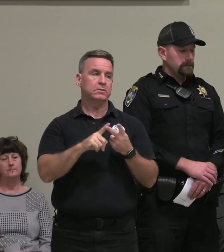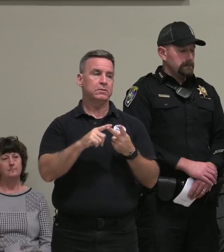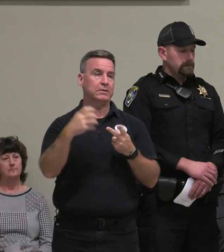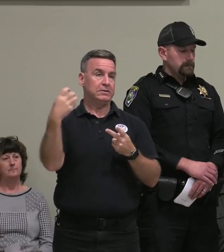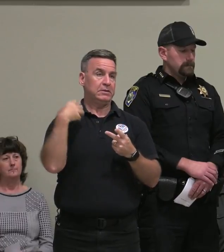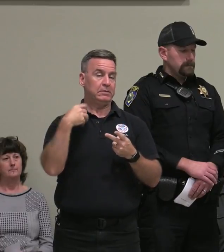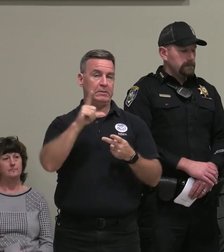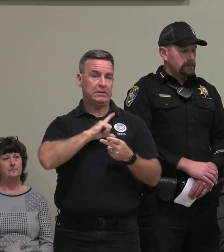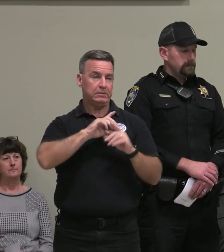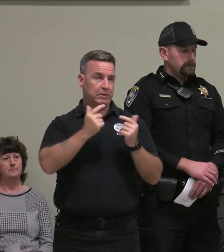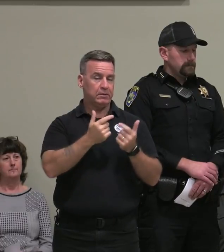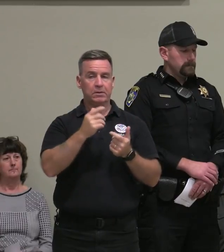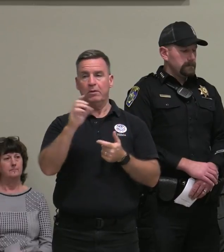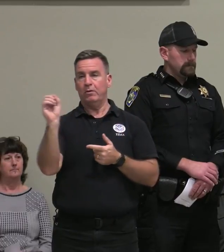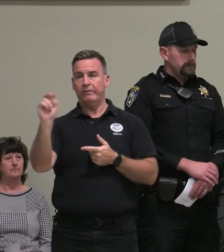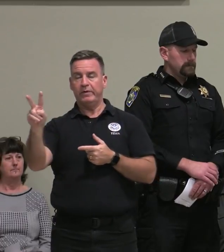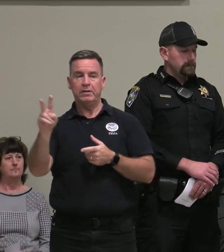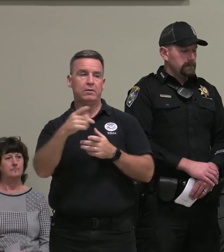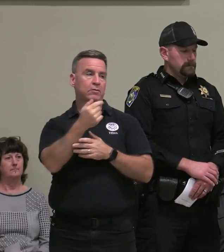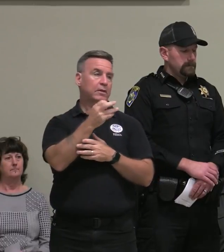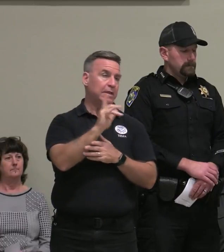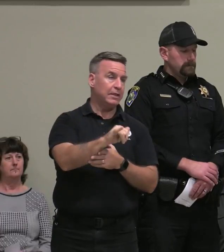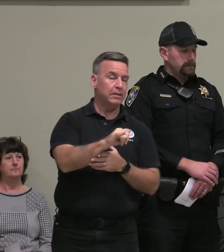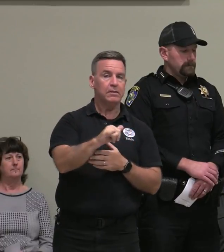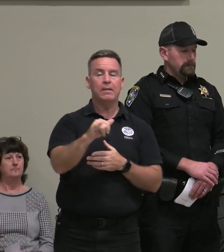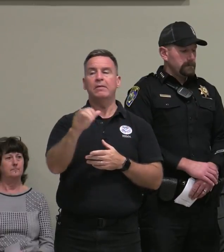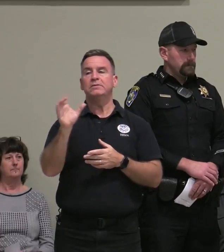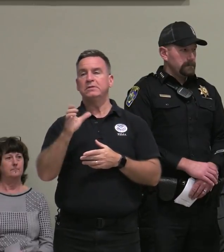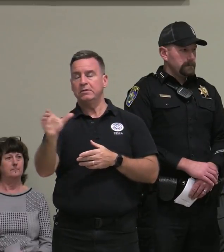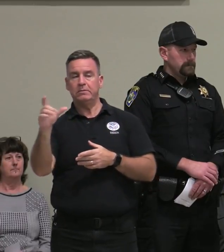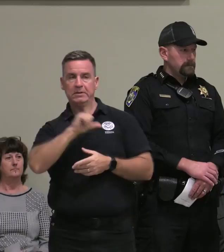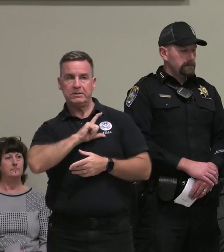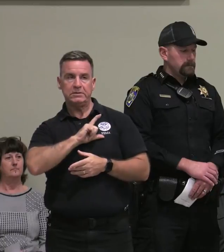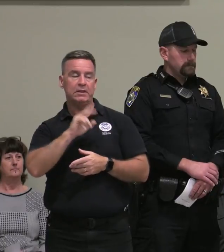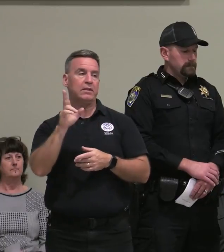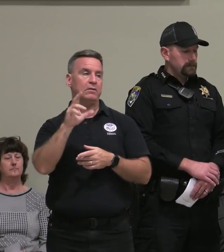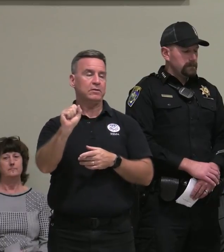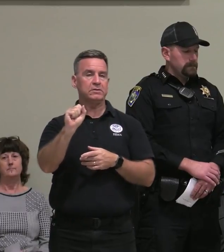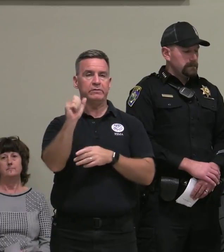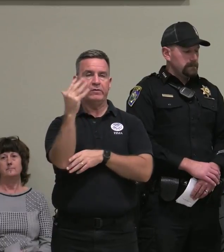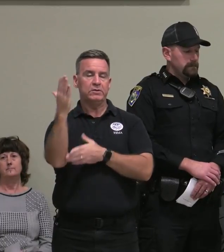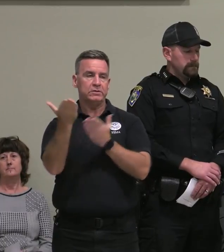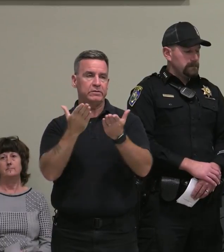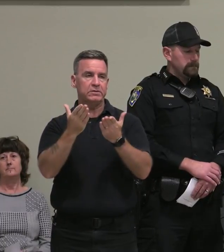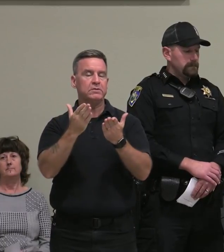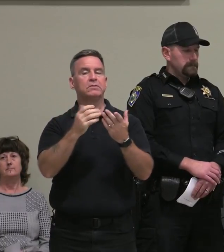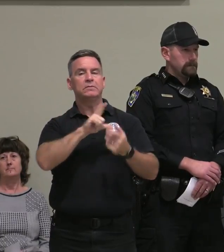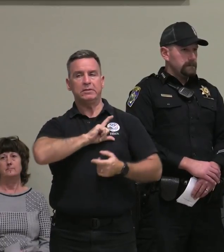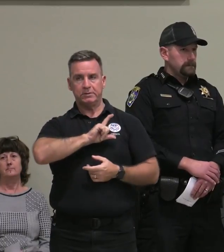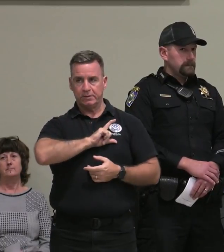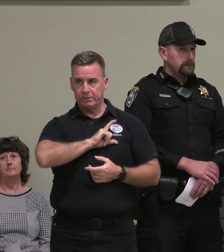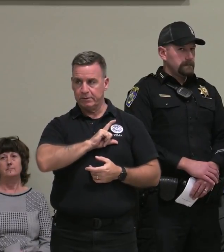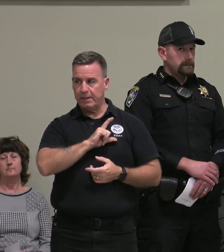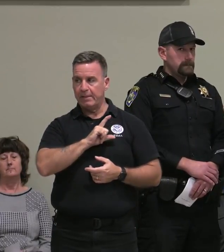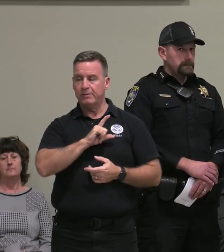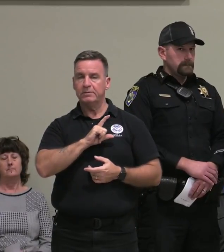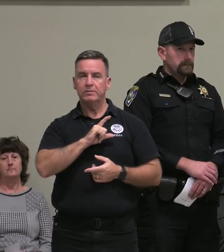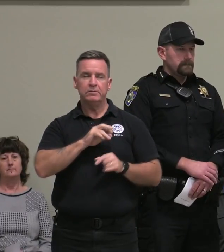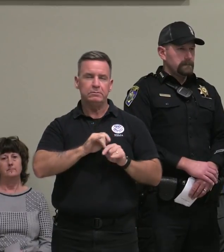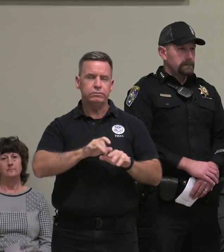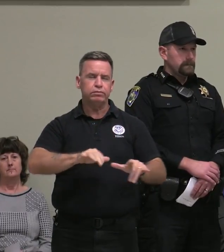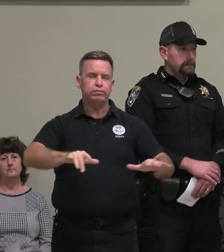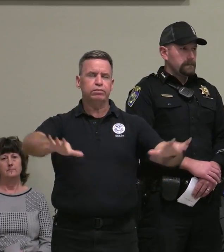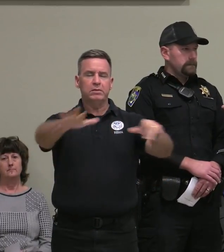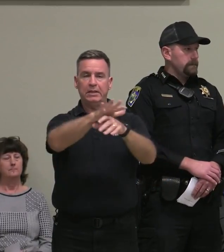Chico Police Department, Oroville Police Department, Gridley Police Department, as well as U.S. Forest Service law enforcement officers. We will saturate